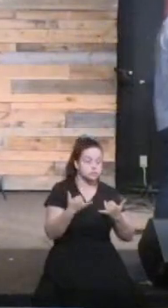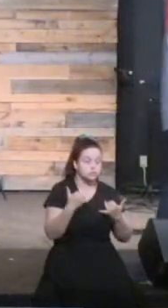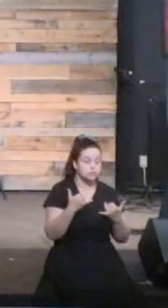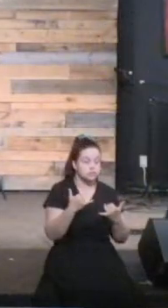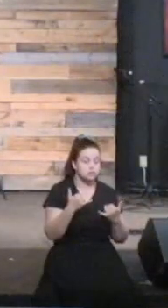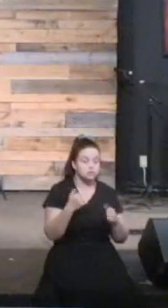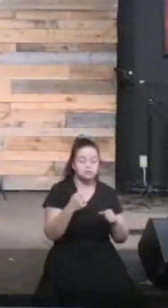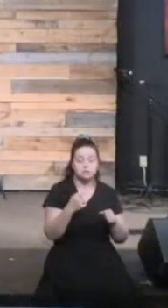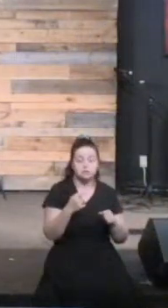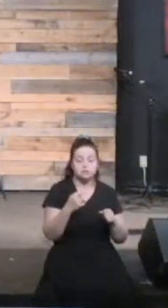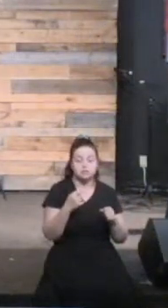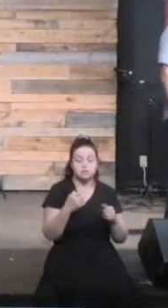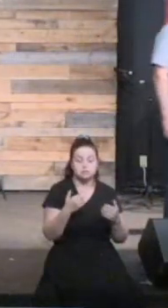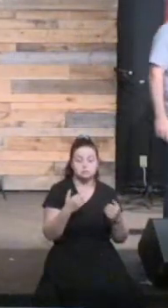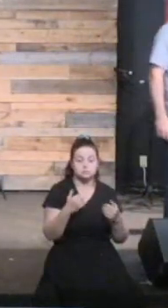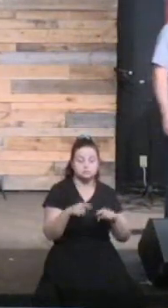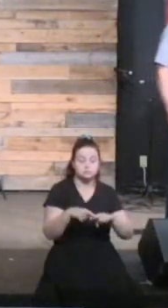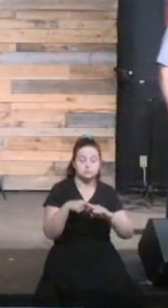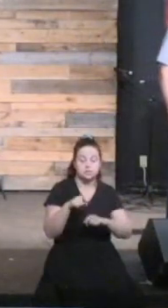a great day